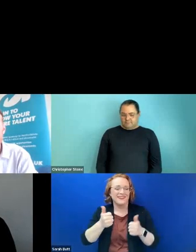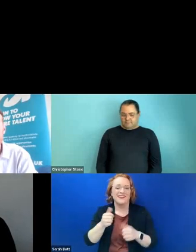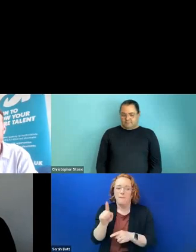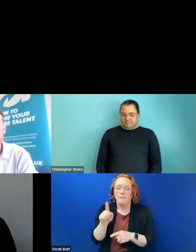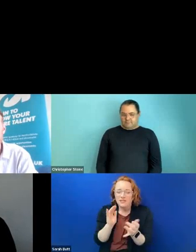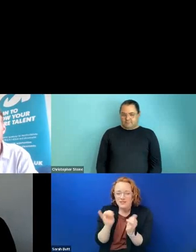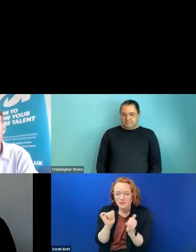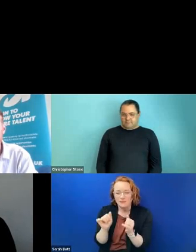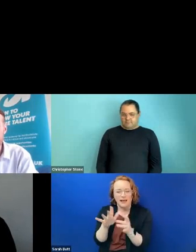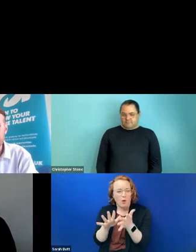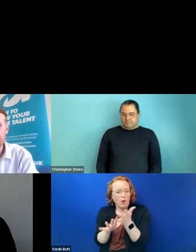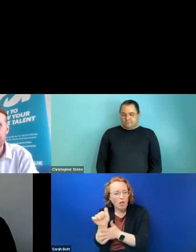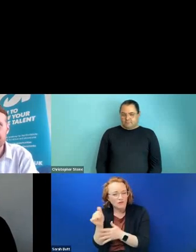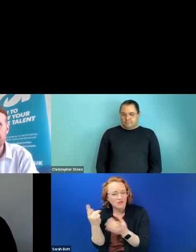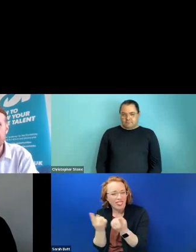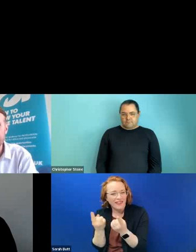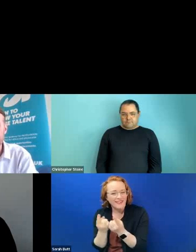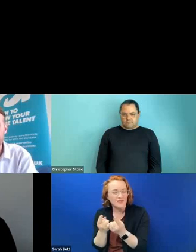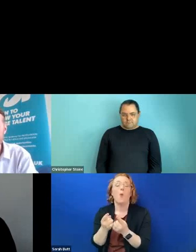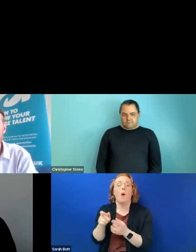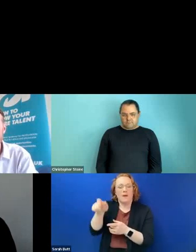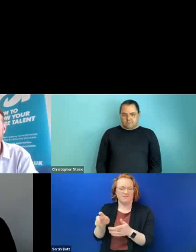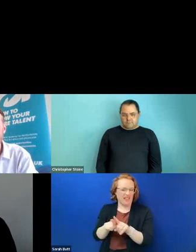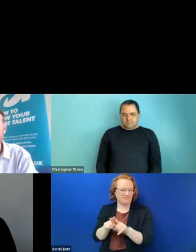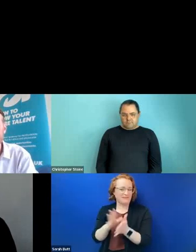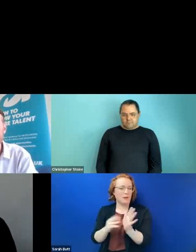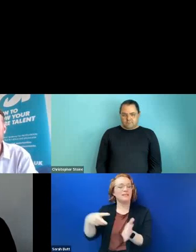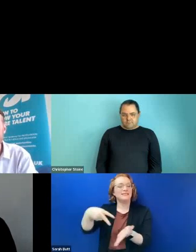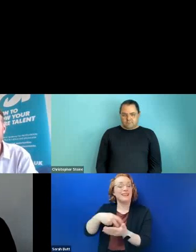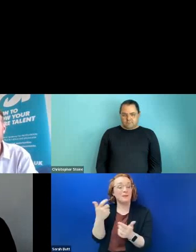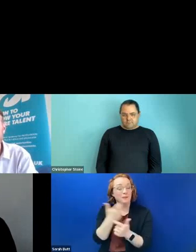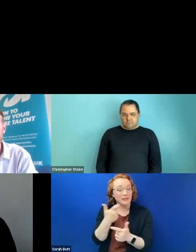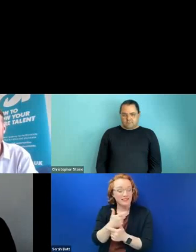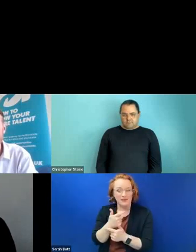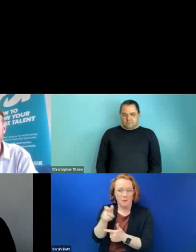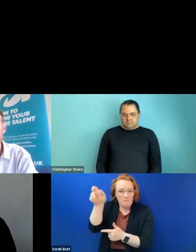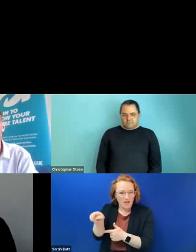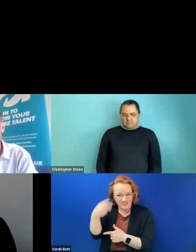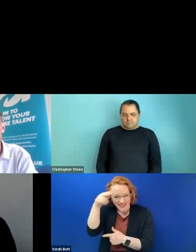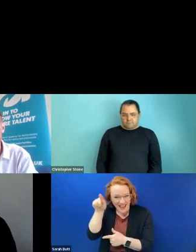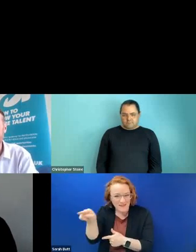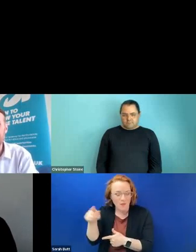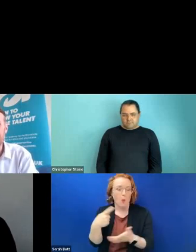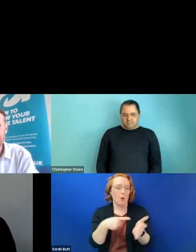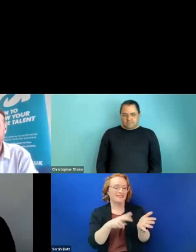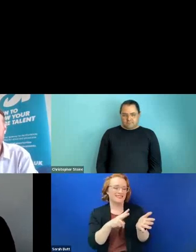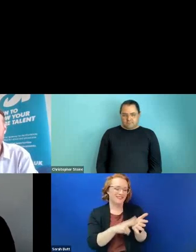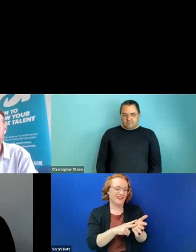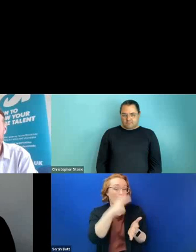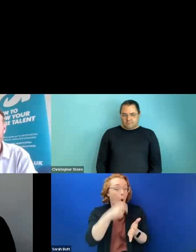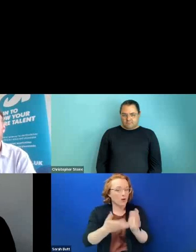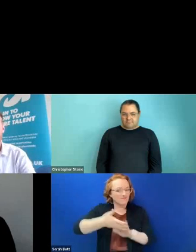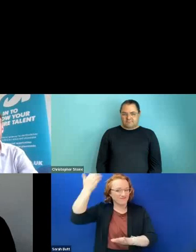are references to comedians or a TV series Mm. 30 years ago, I